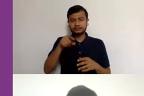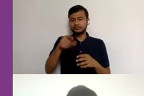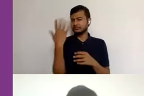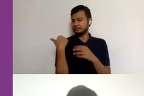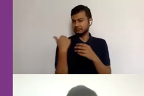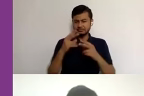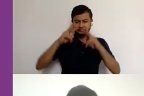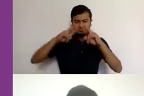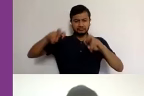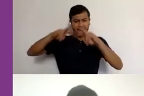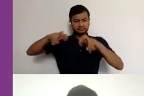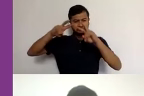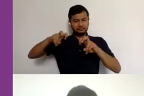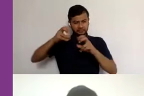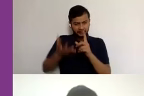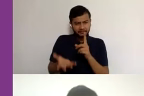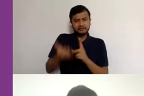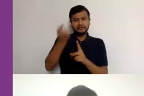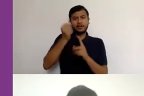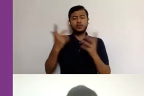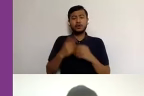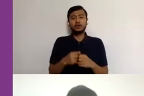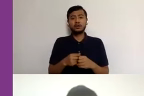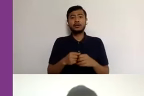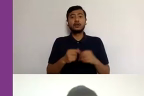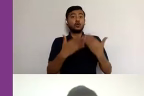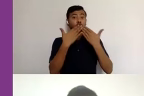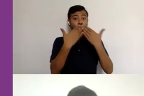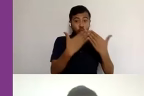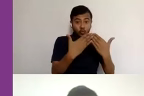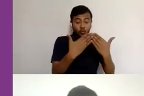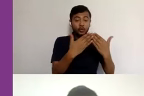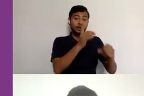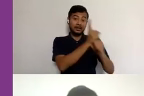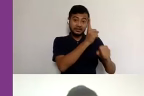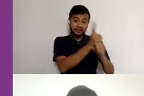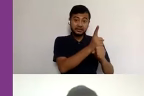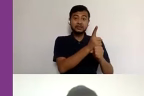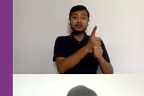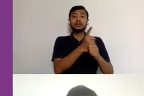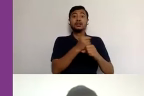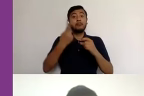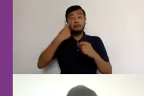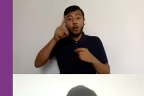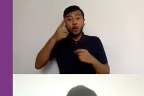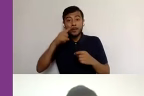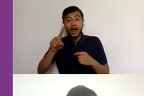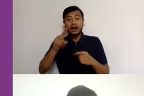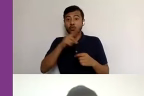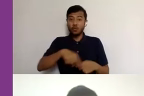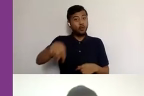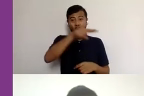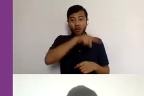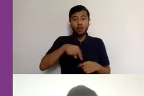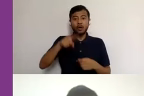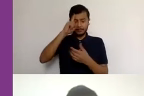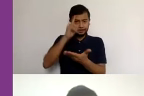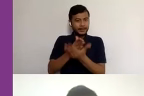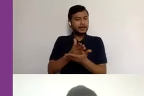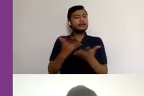75, 70% of parents, teachers, et cetera, believe that the traditional classroom learning environment